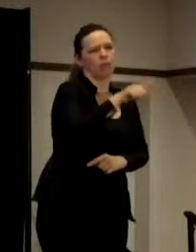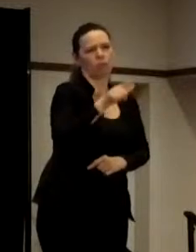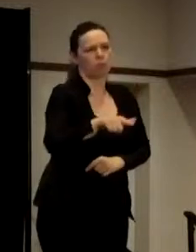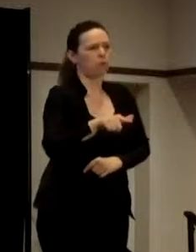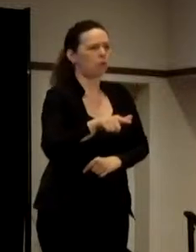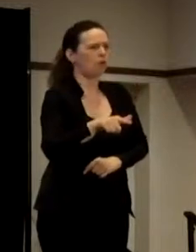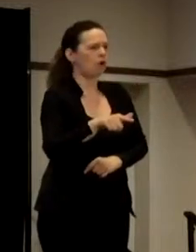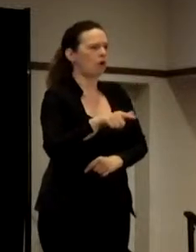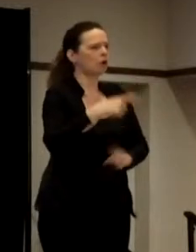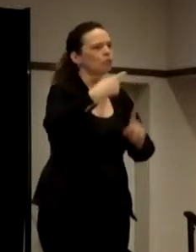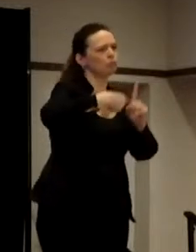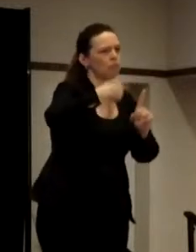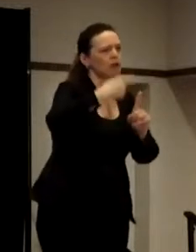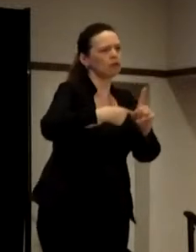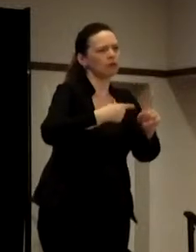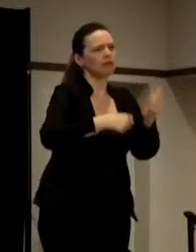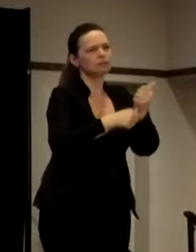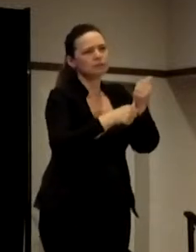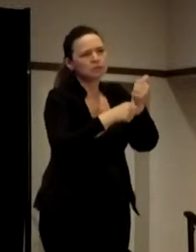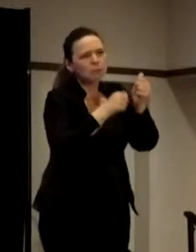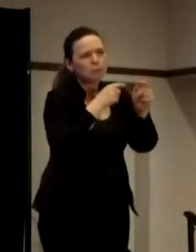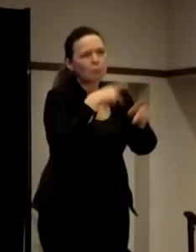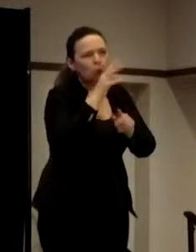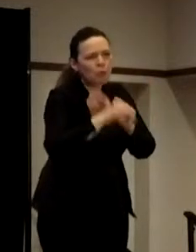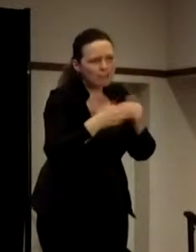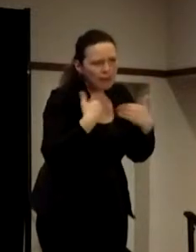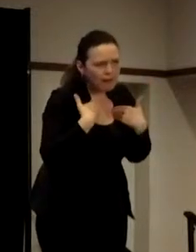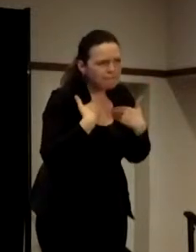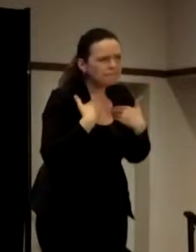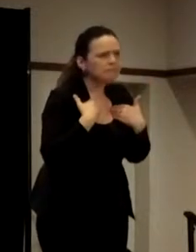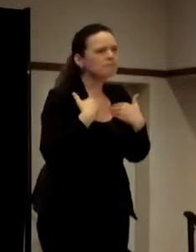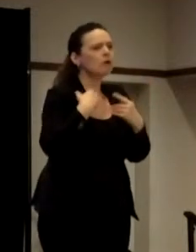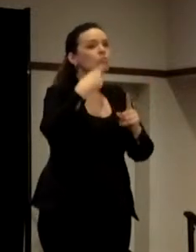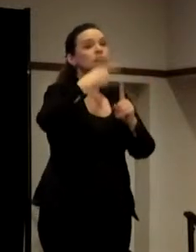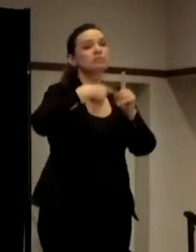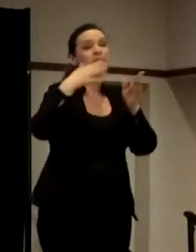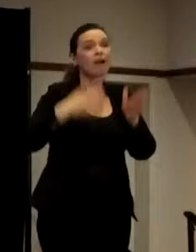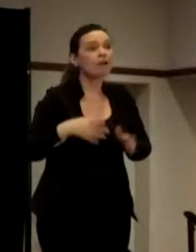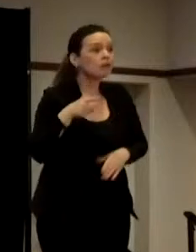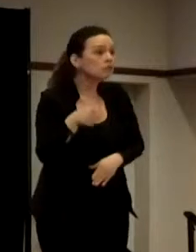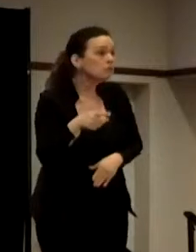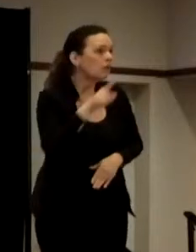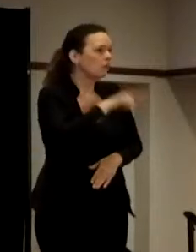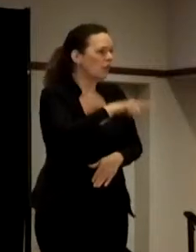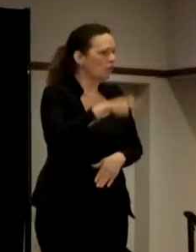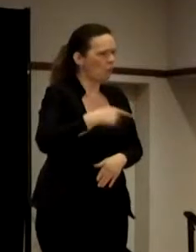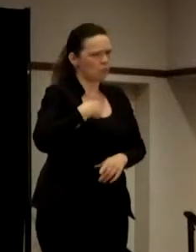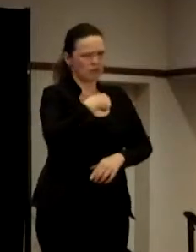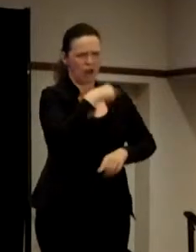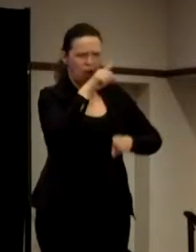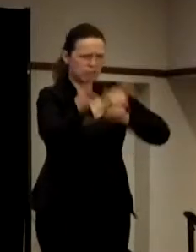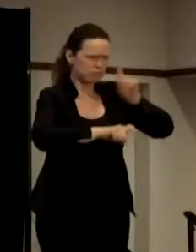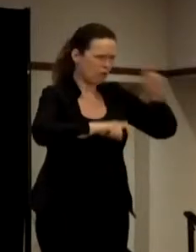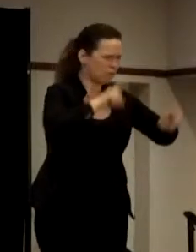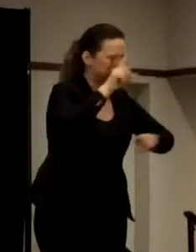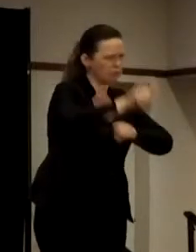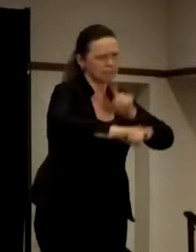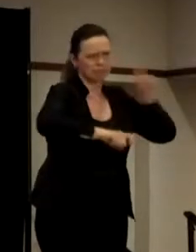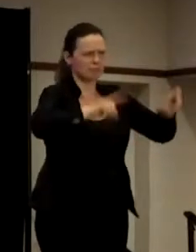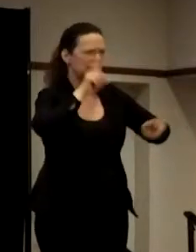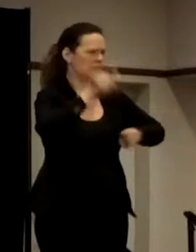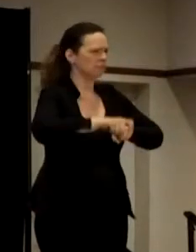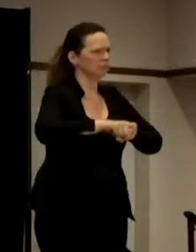rental assistance program for their tenants. Essentially, we've done a survey. We've looked at it. We have an idea